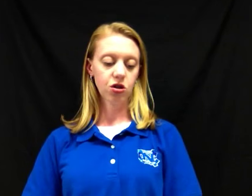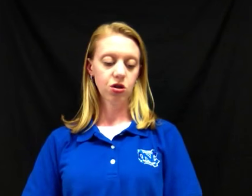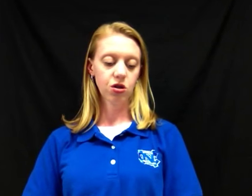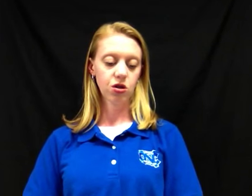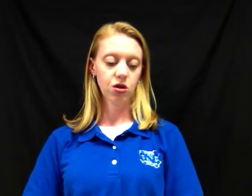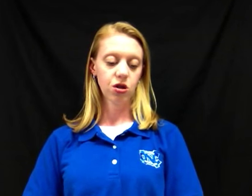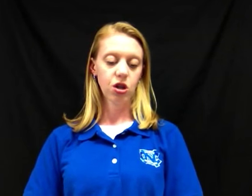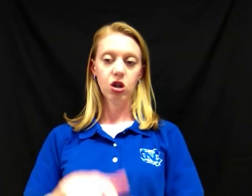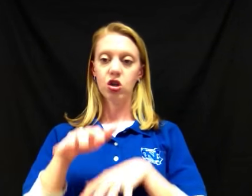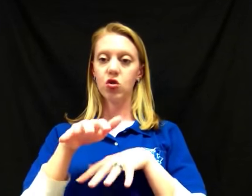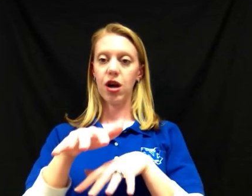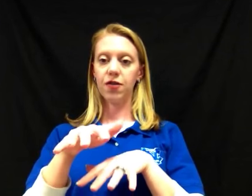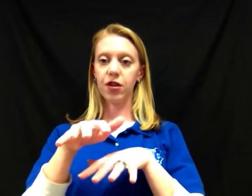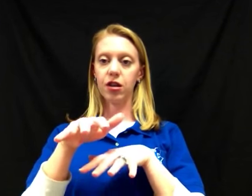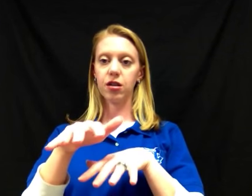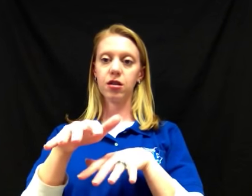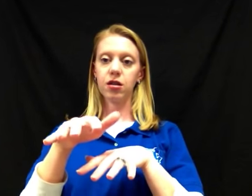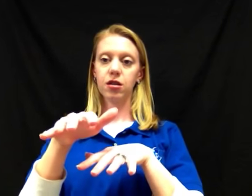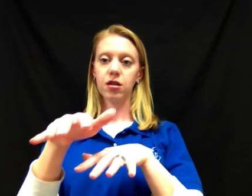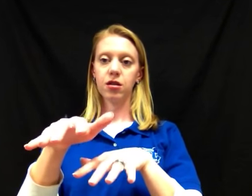TH. Traffic.